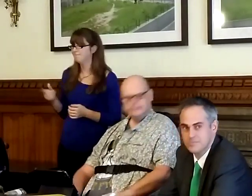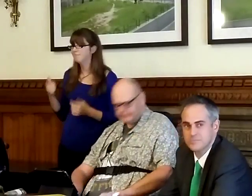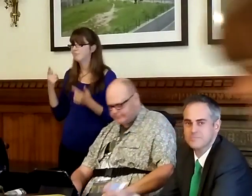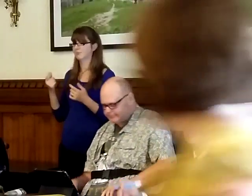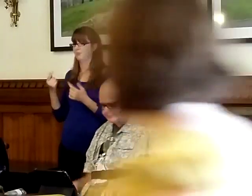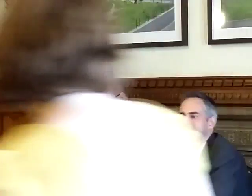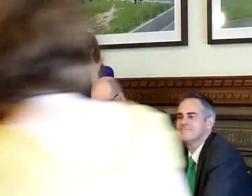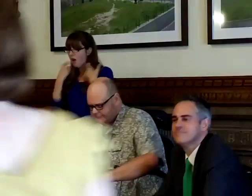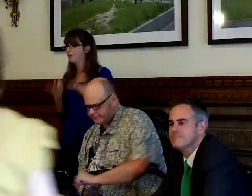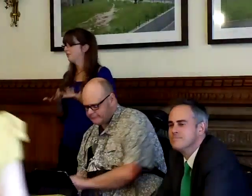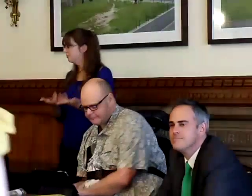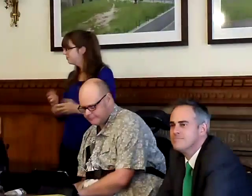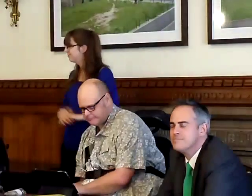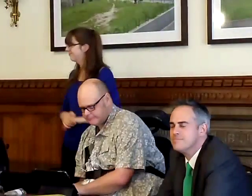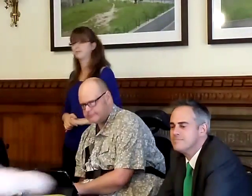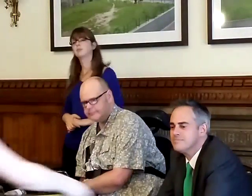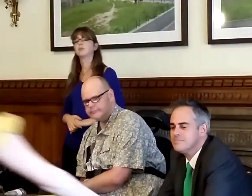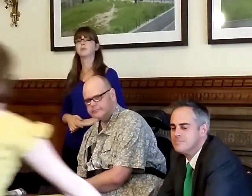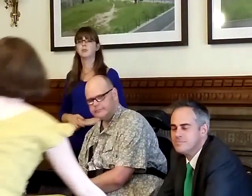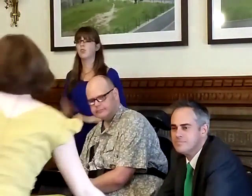words.